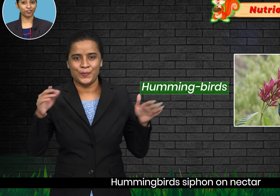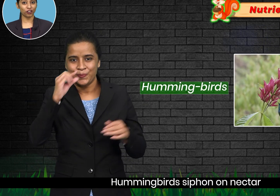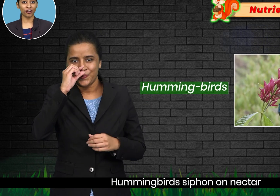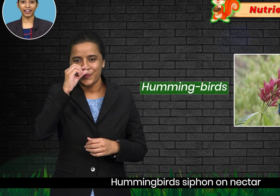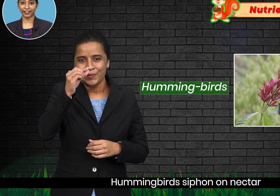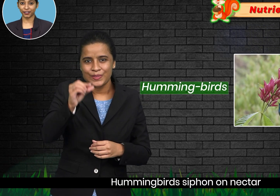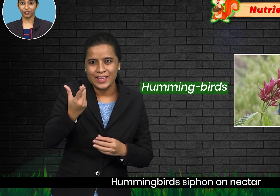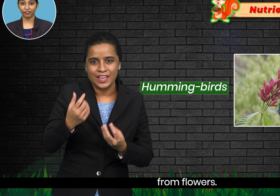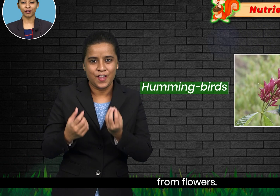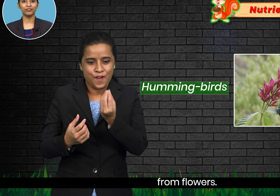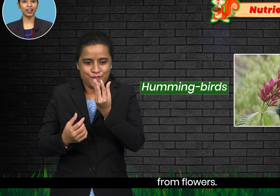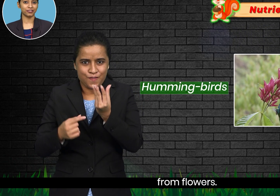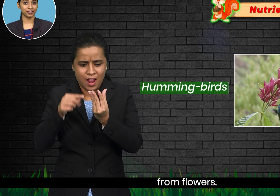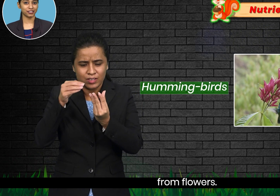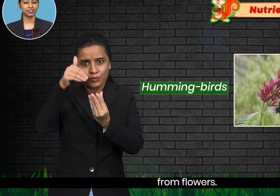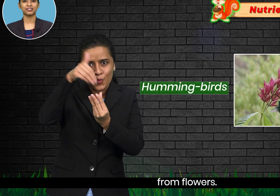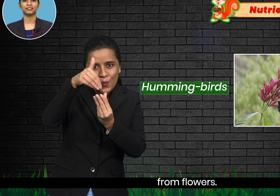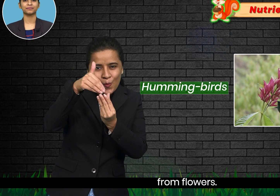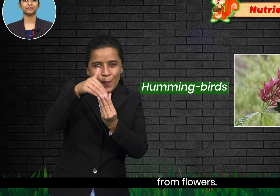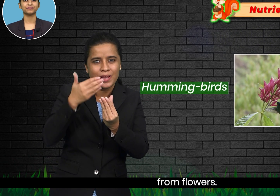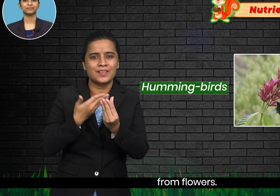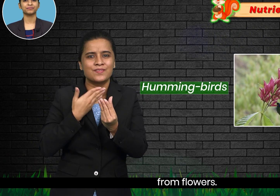Hummingbirds siphon on nectar from flowers.